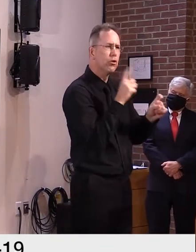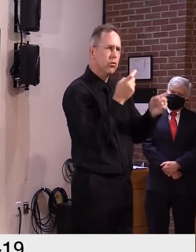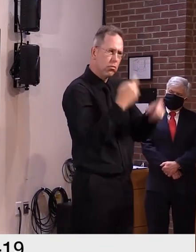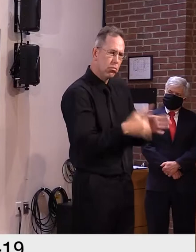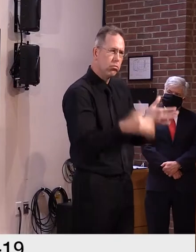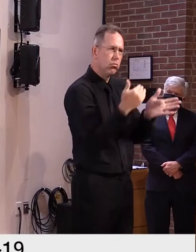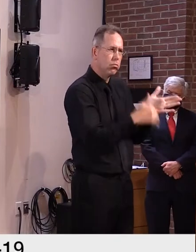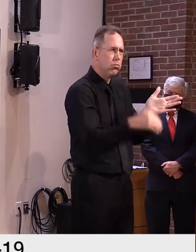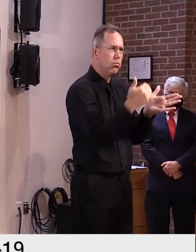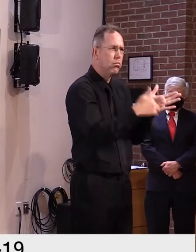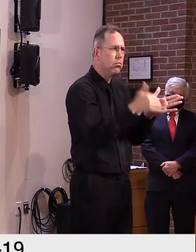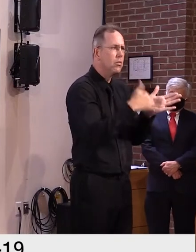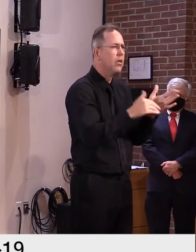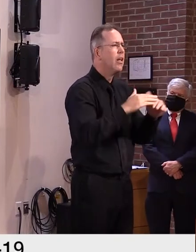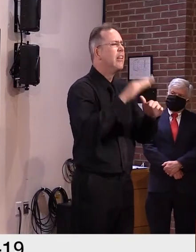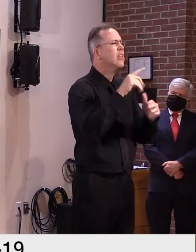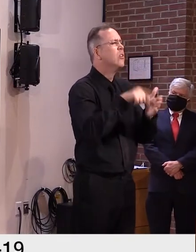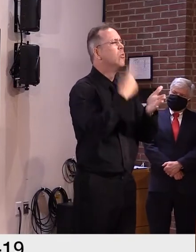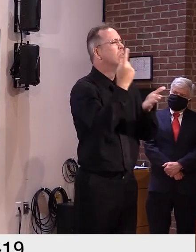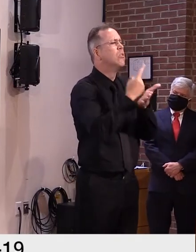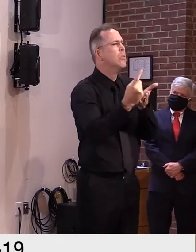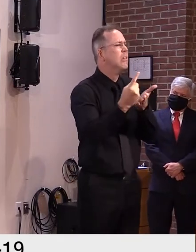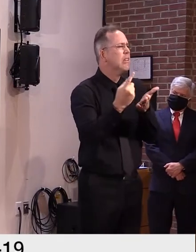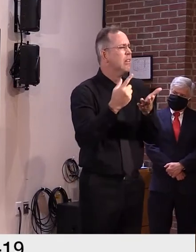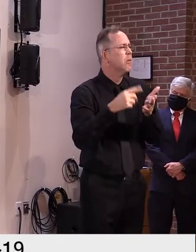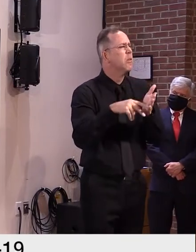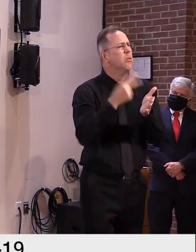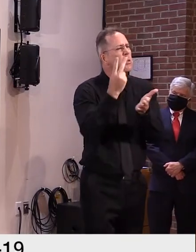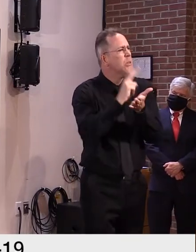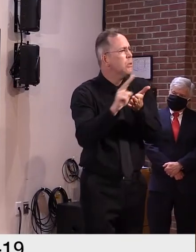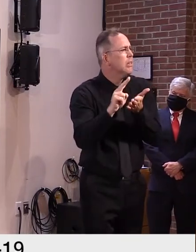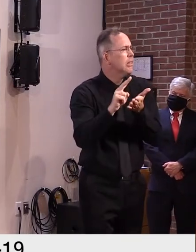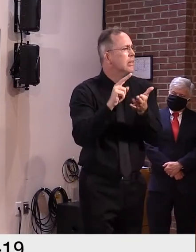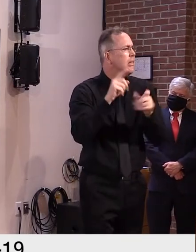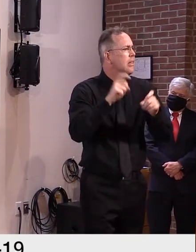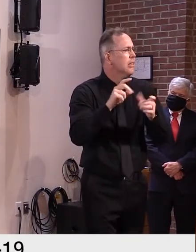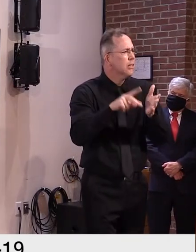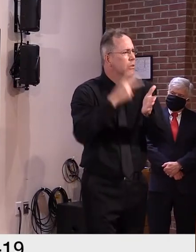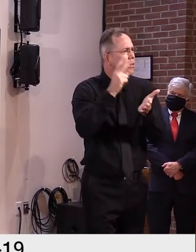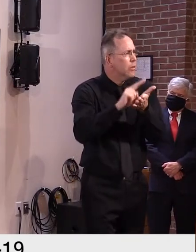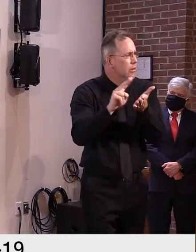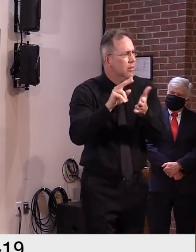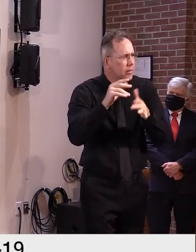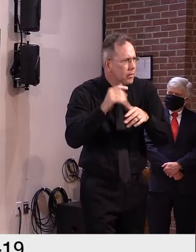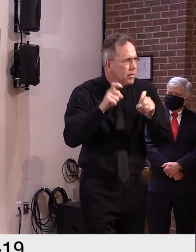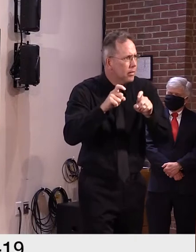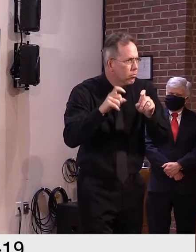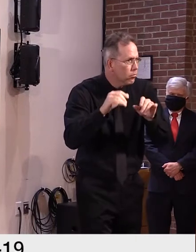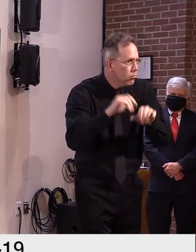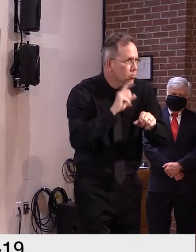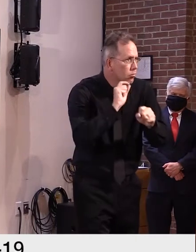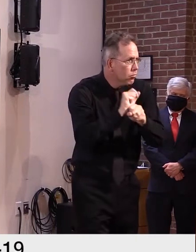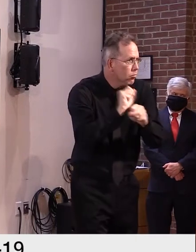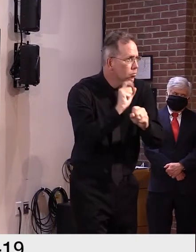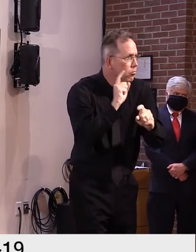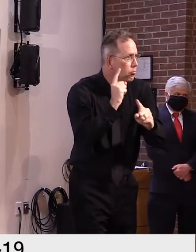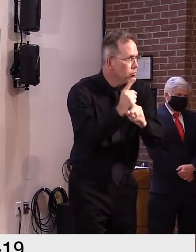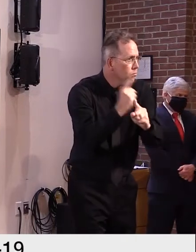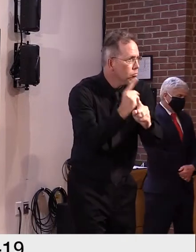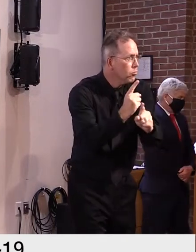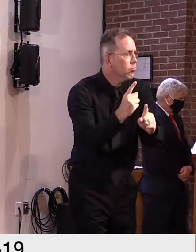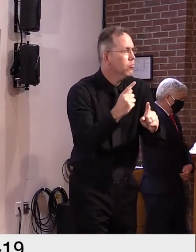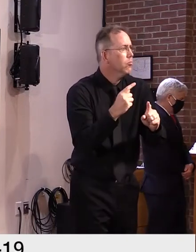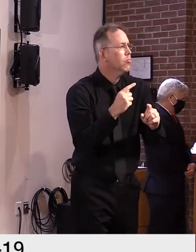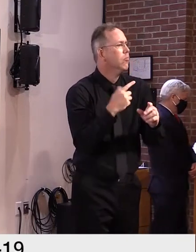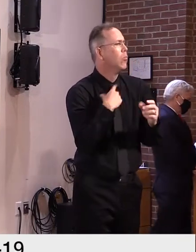weekly, once or twice weekly, with that kind of periodicity to make the reliability